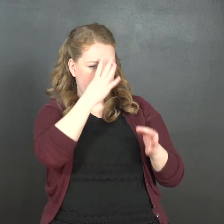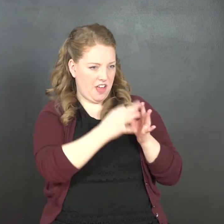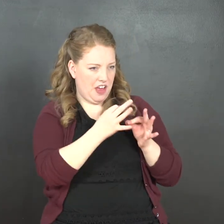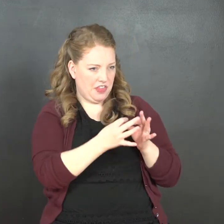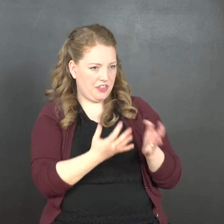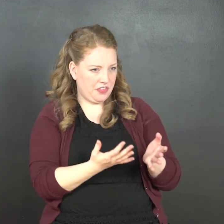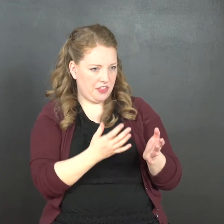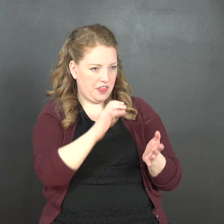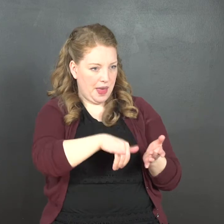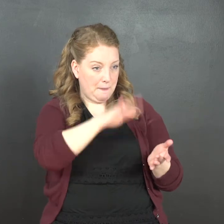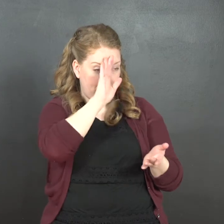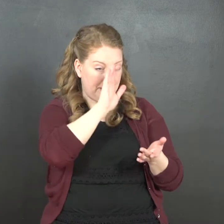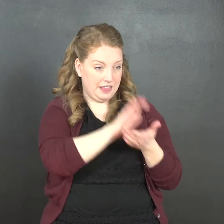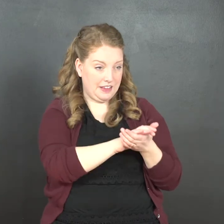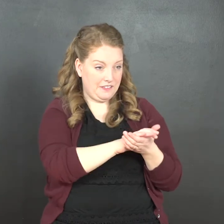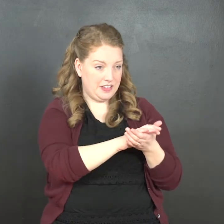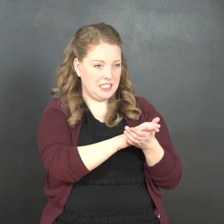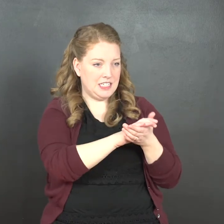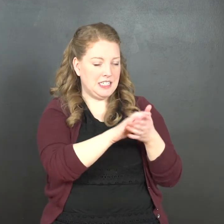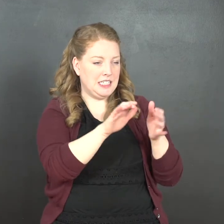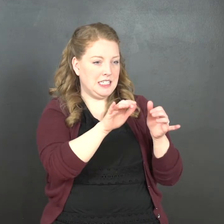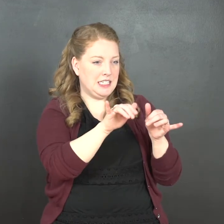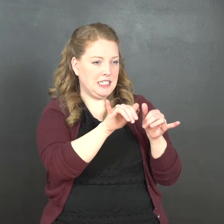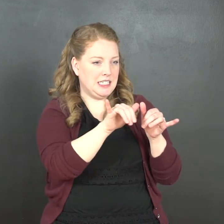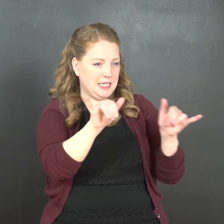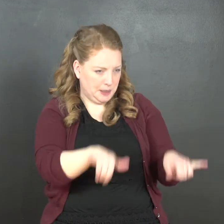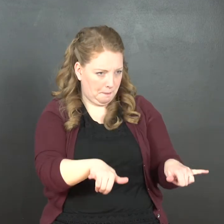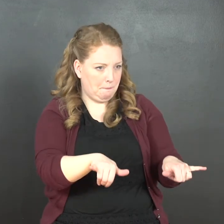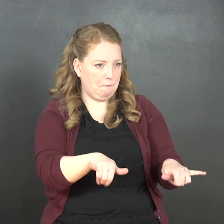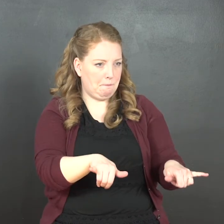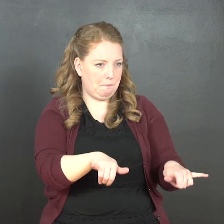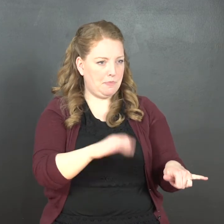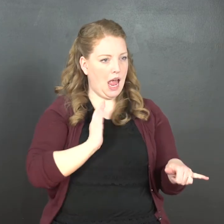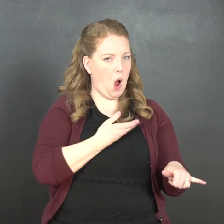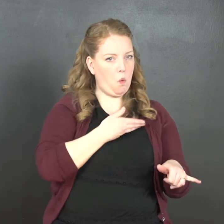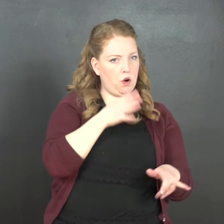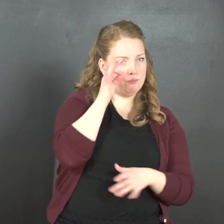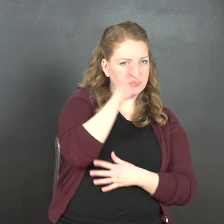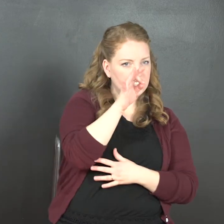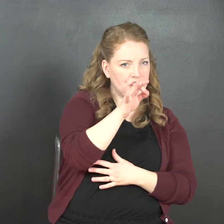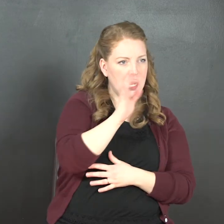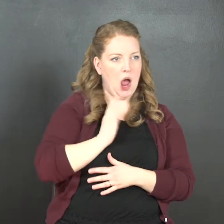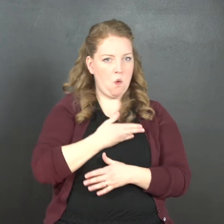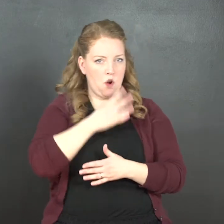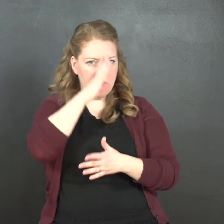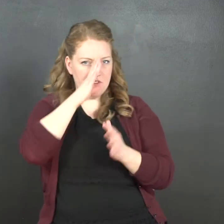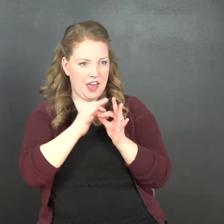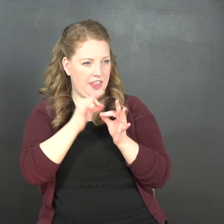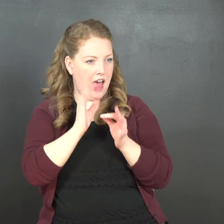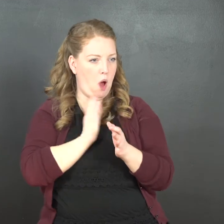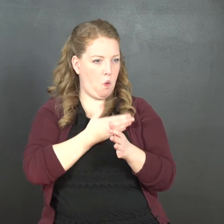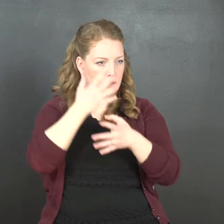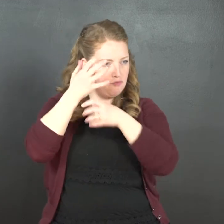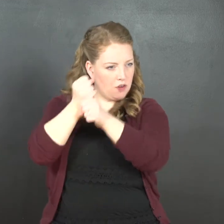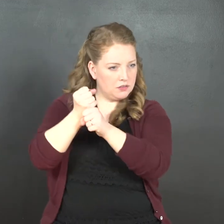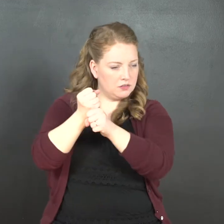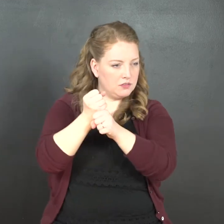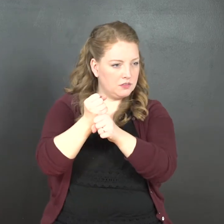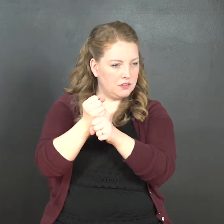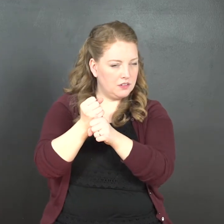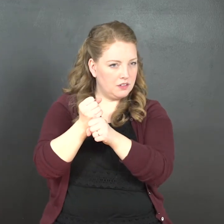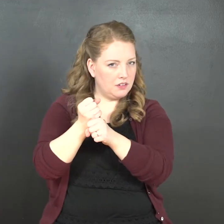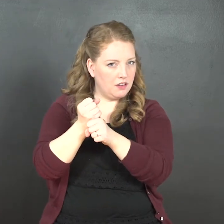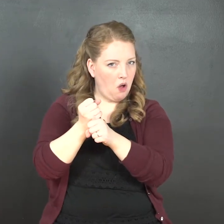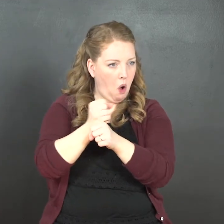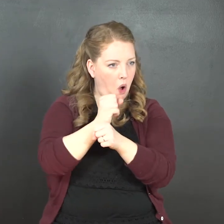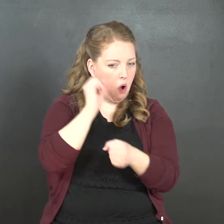belief system. The content of our preaching, the content of our faith, Paul says, if Jesus did not rise from the dead, then it's vain,